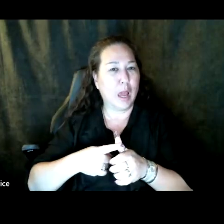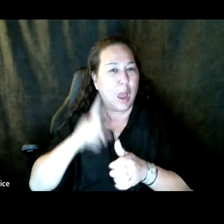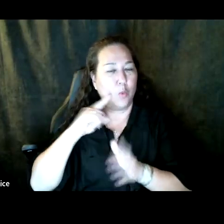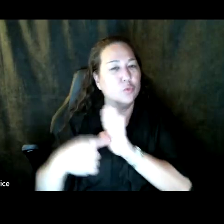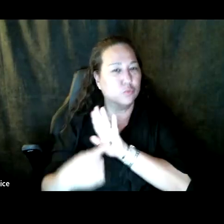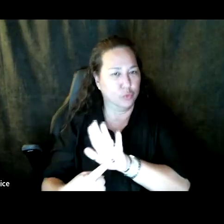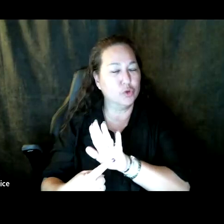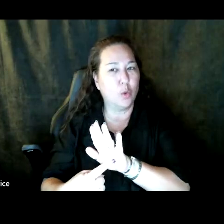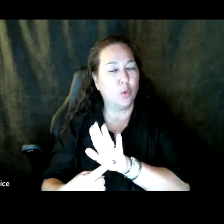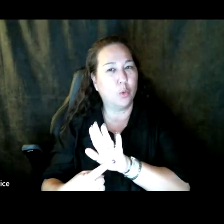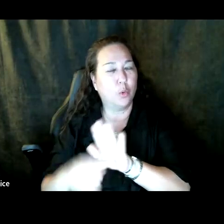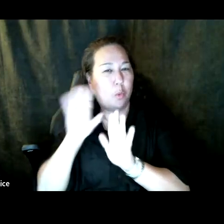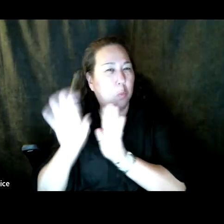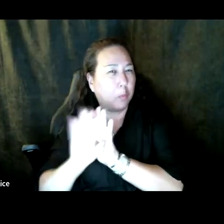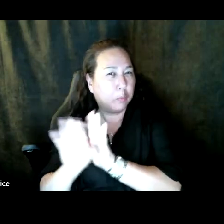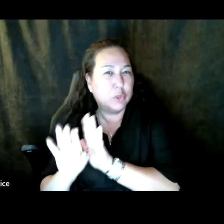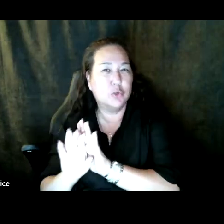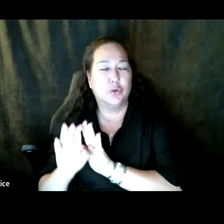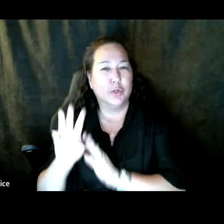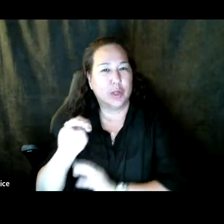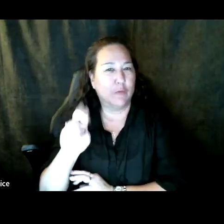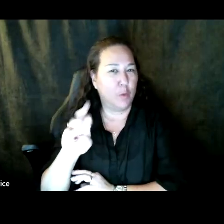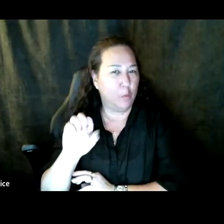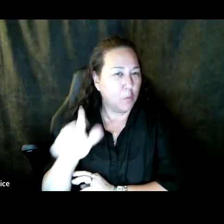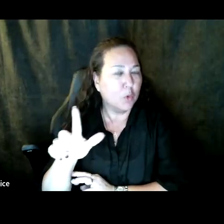view the mural. Please reach out to Denise at